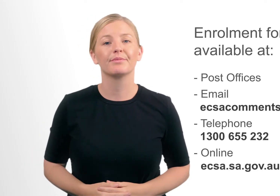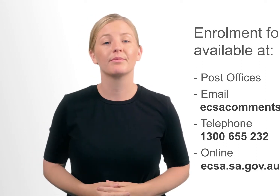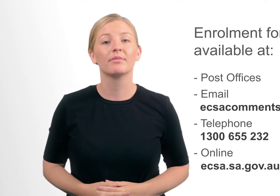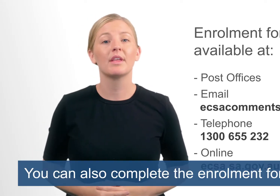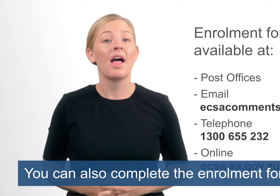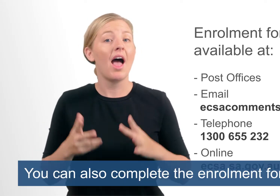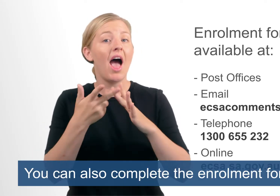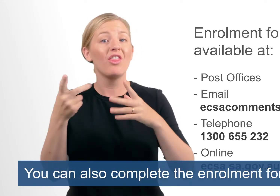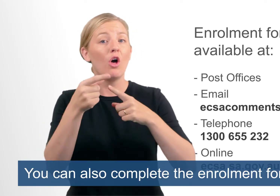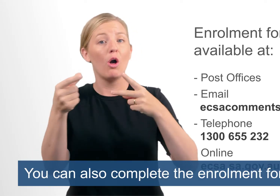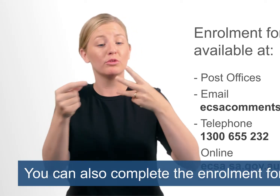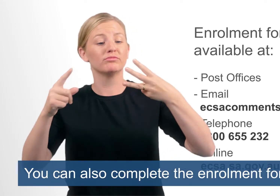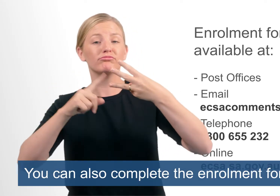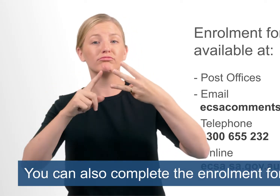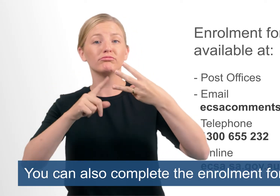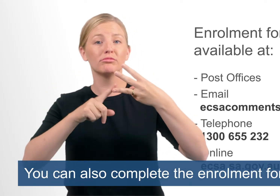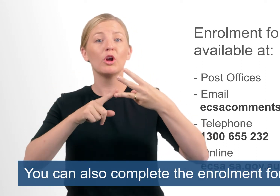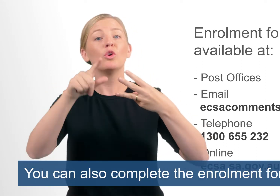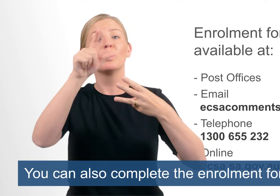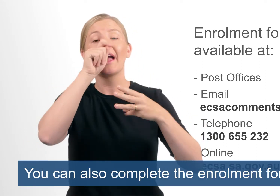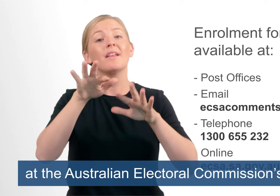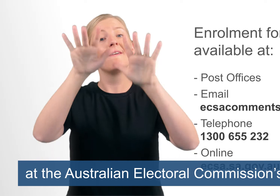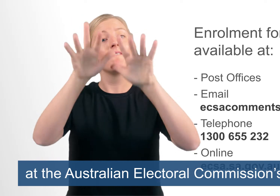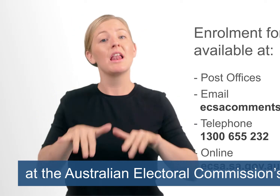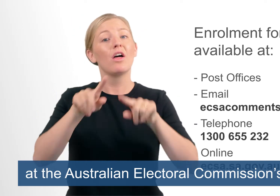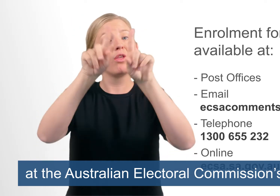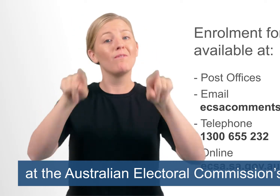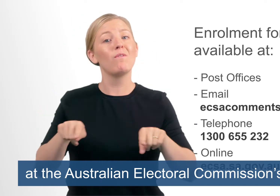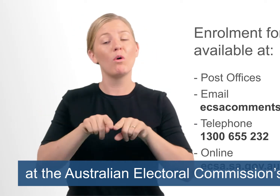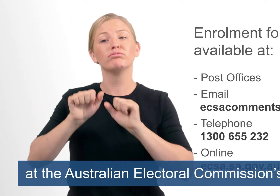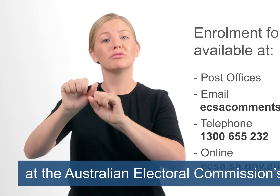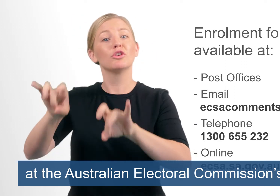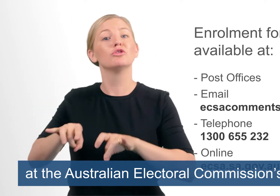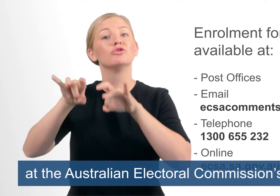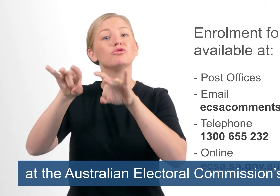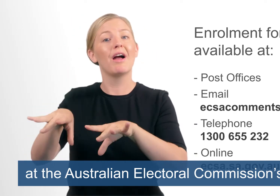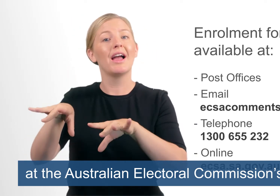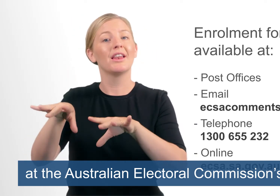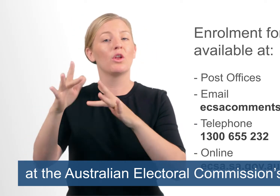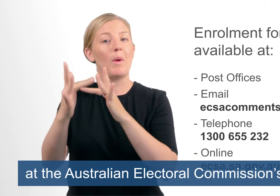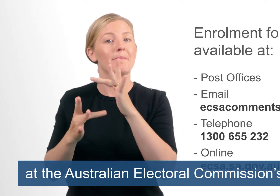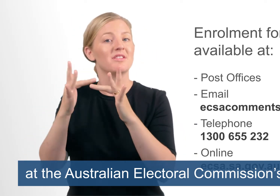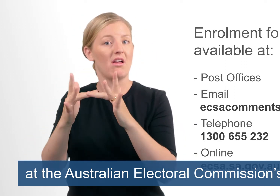You can also complete the enrolment form online at the Australian Electoral Commission's website